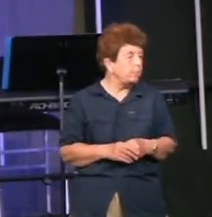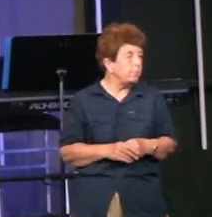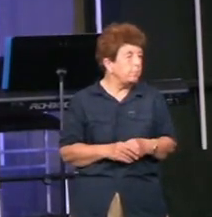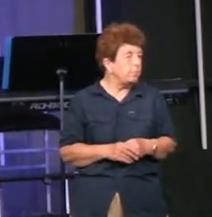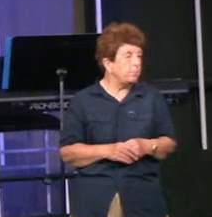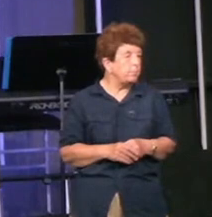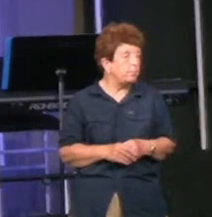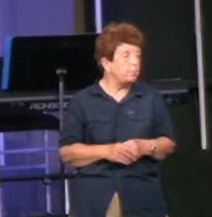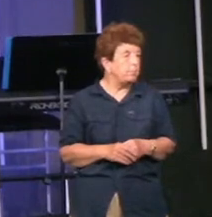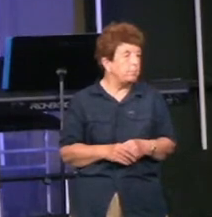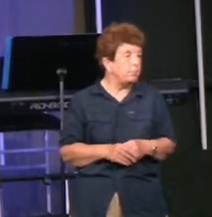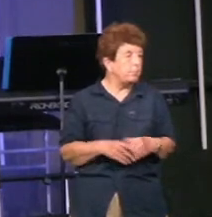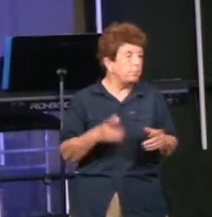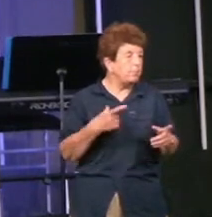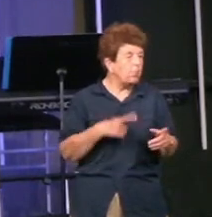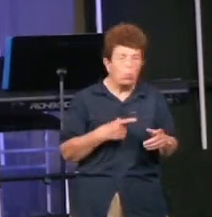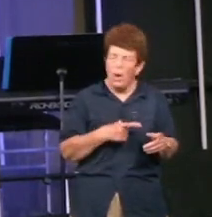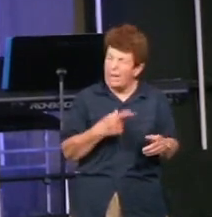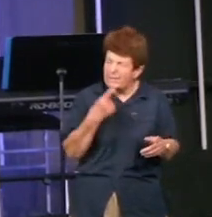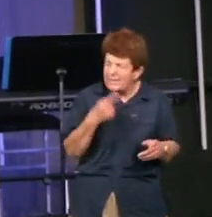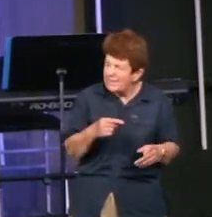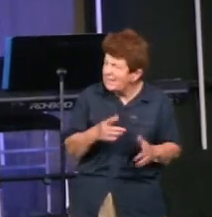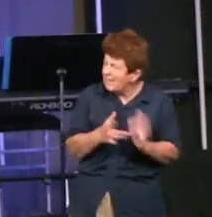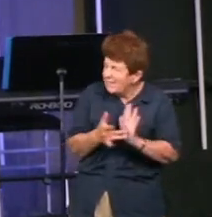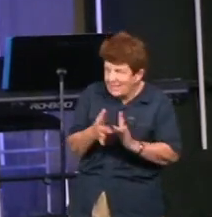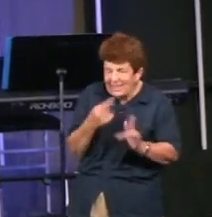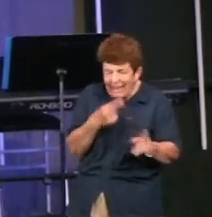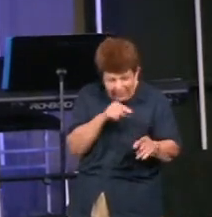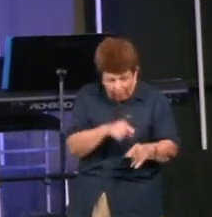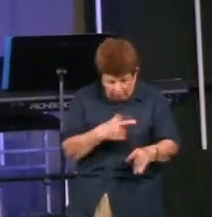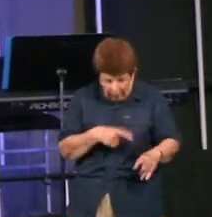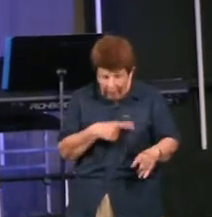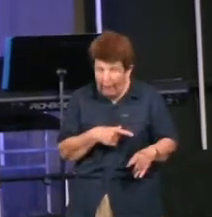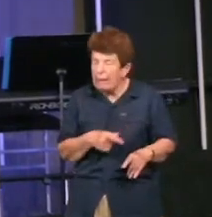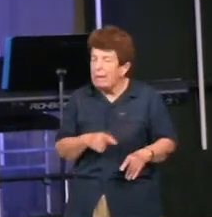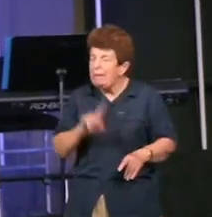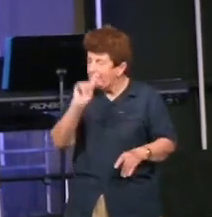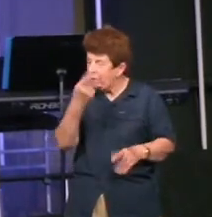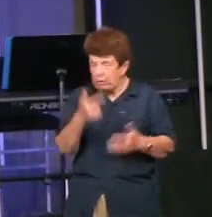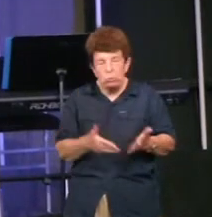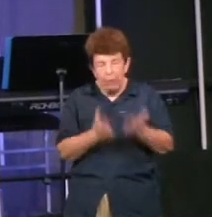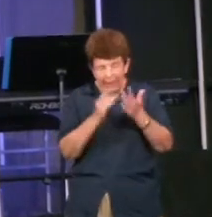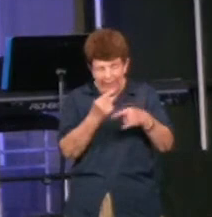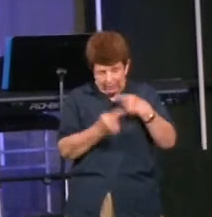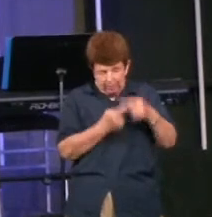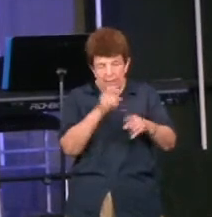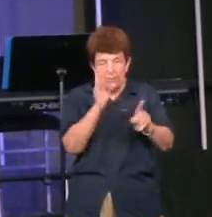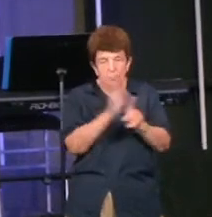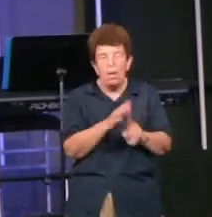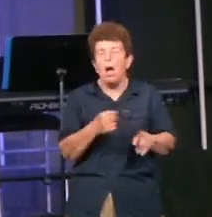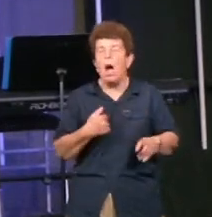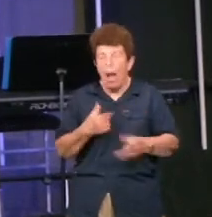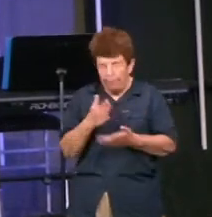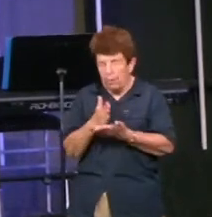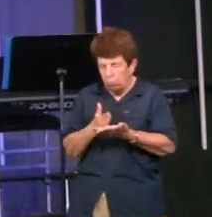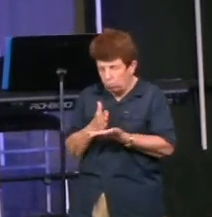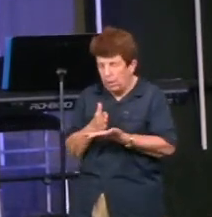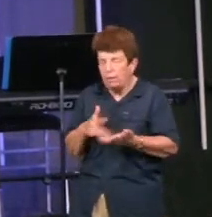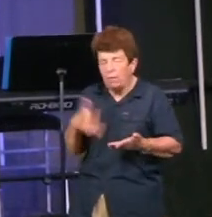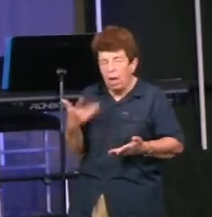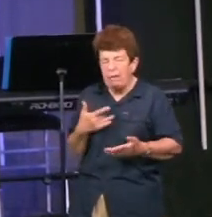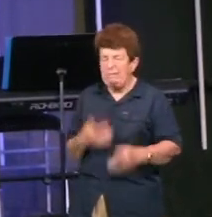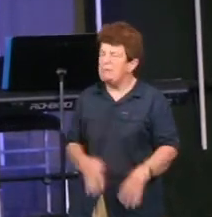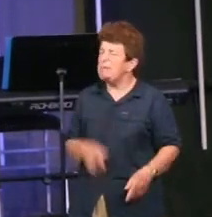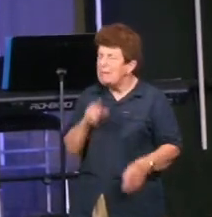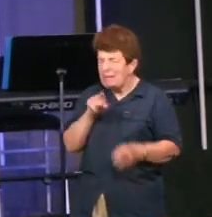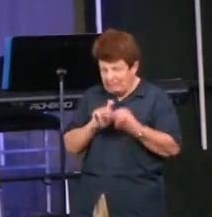But why would he say that? Why does it come out as the first way that he describes himself? I am the bread of life. It still seems